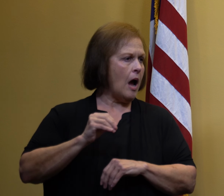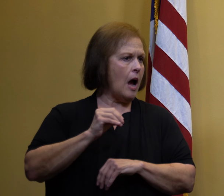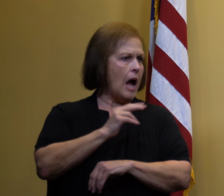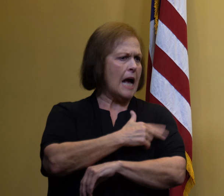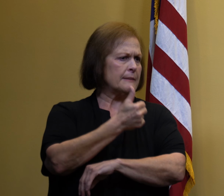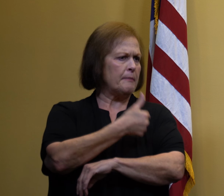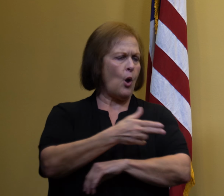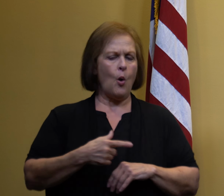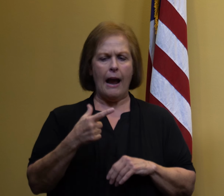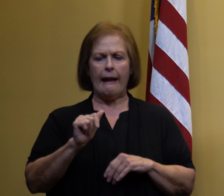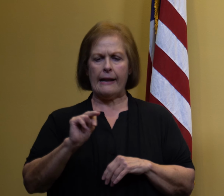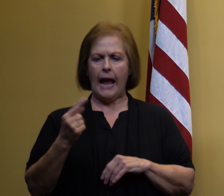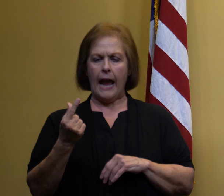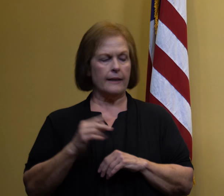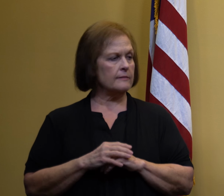Gang.